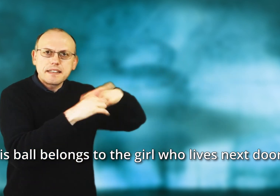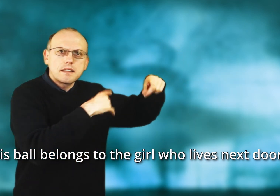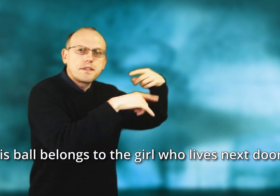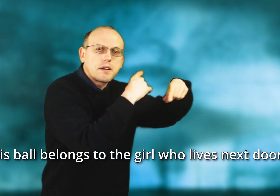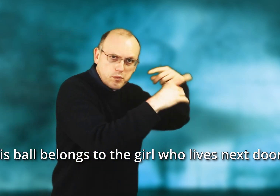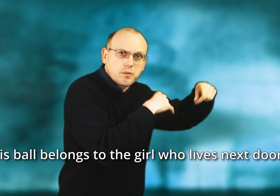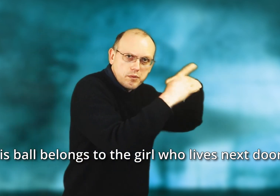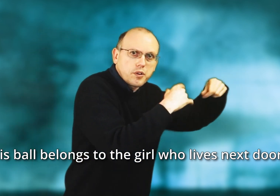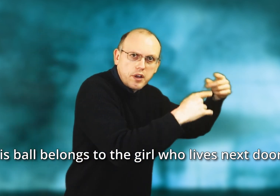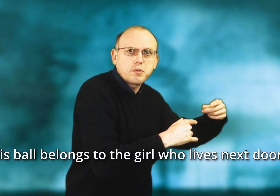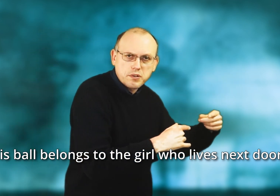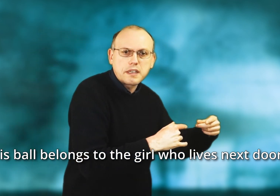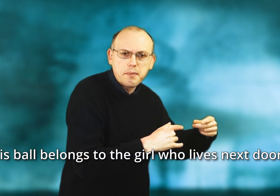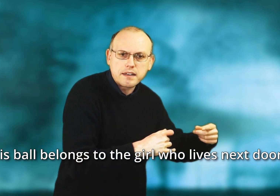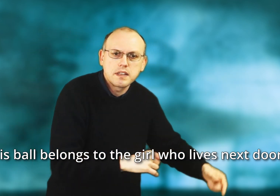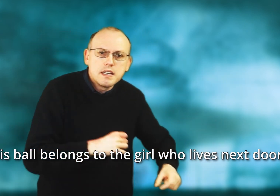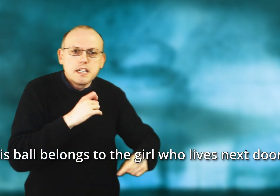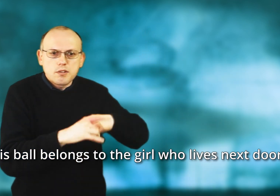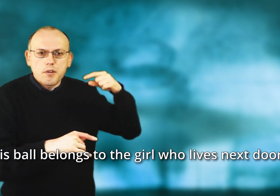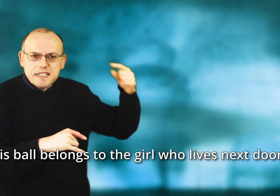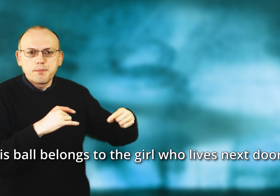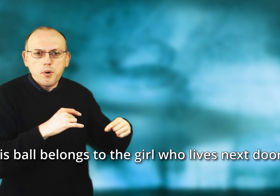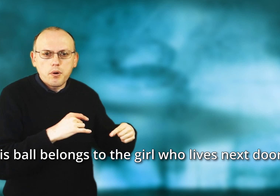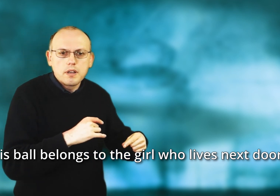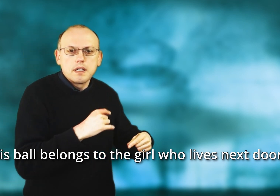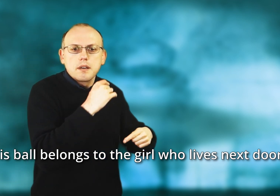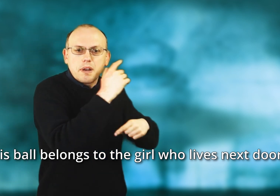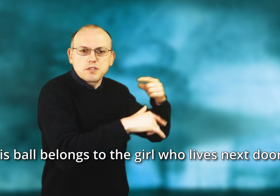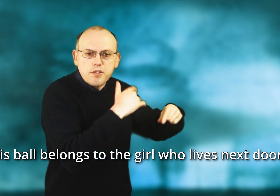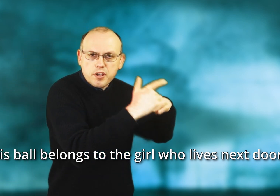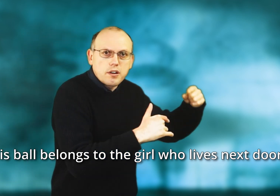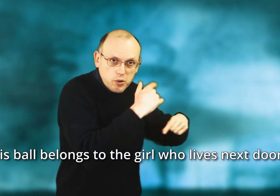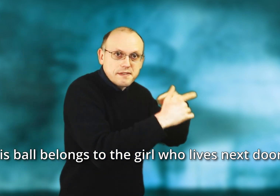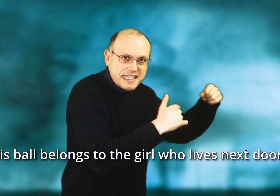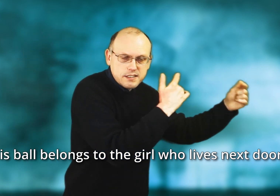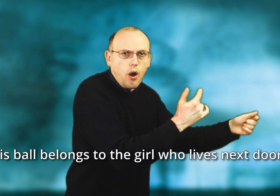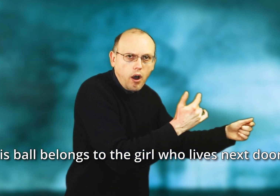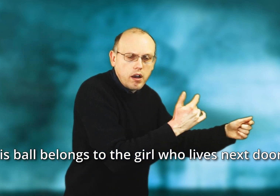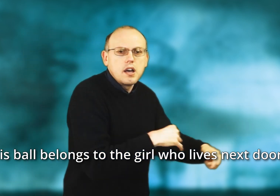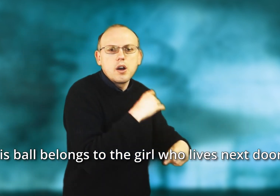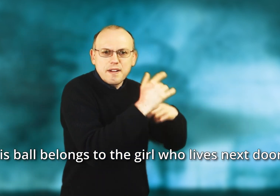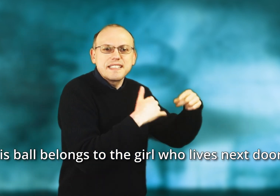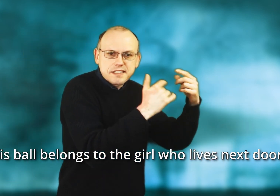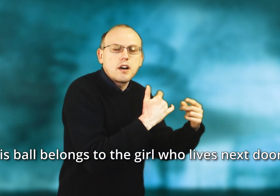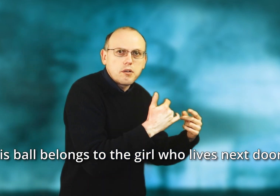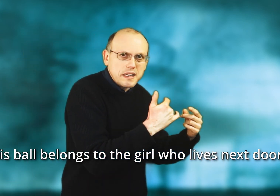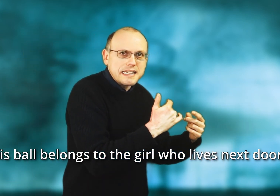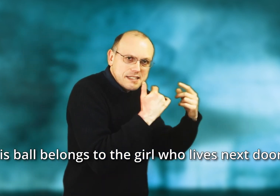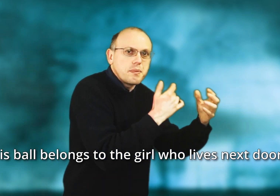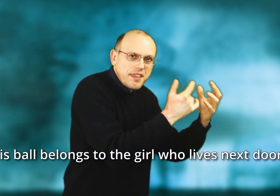identified the girl we're talking about. So this ball belongs to the girl who lives next door. Who lives next door really needs to be there for